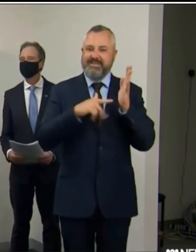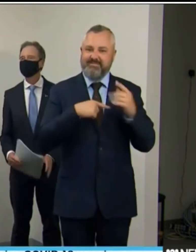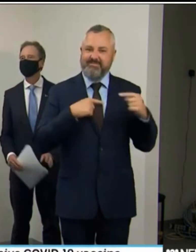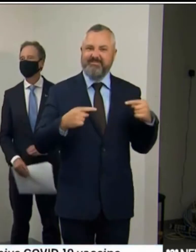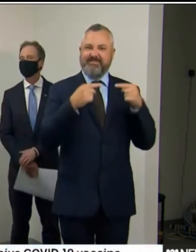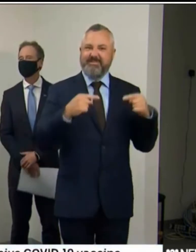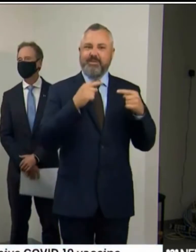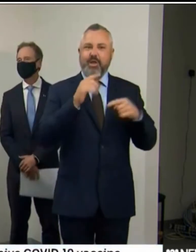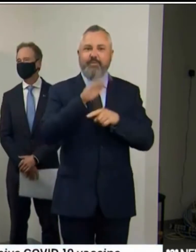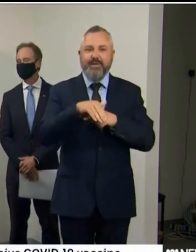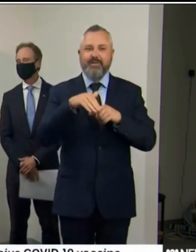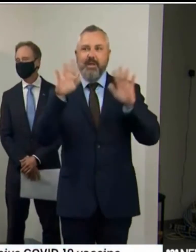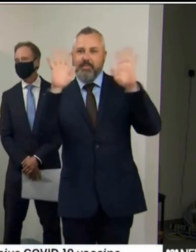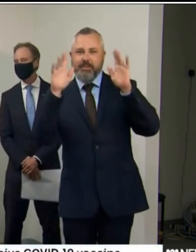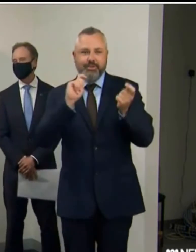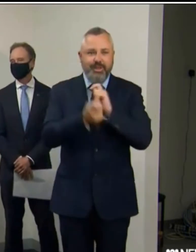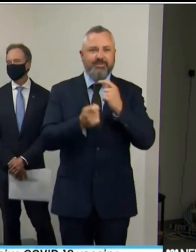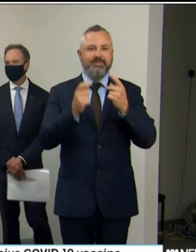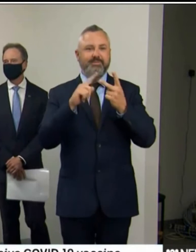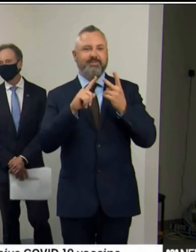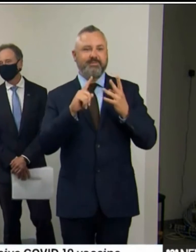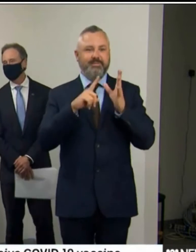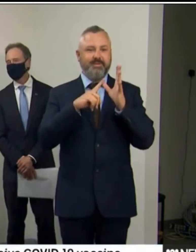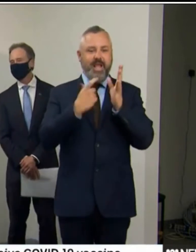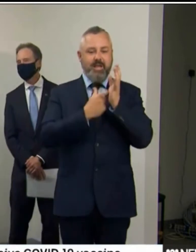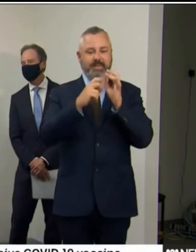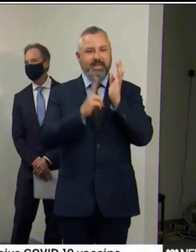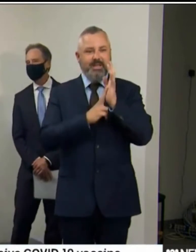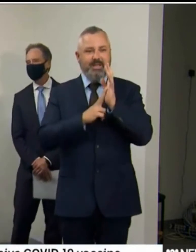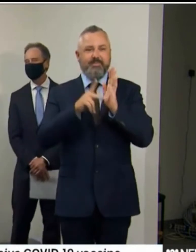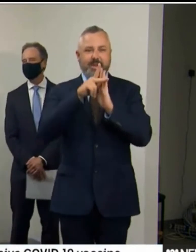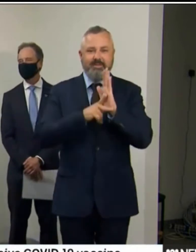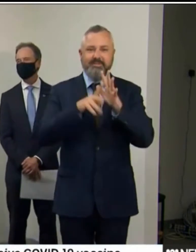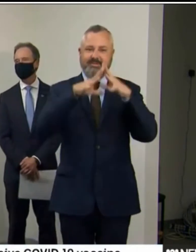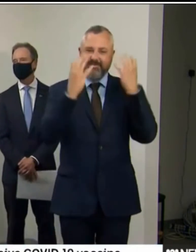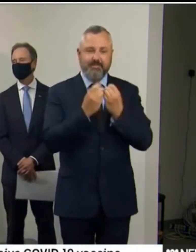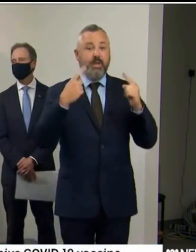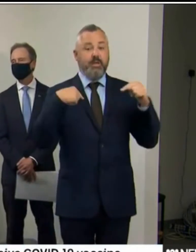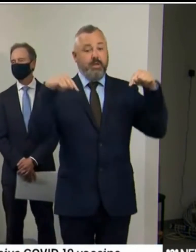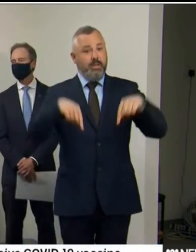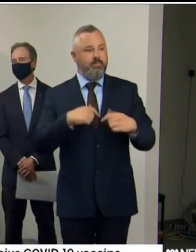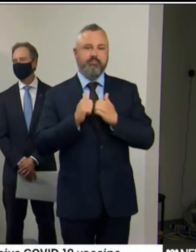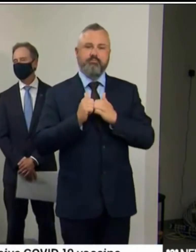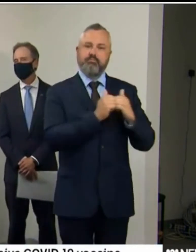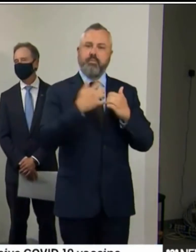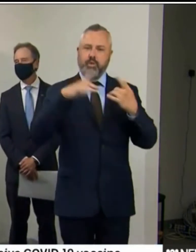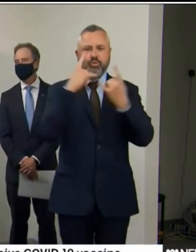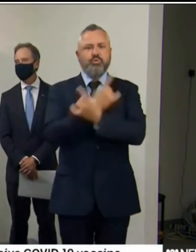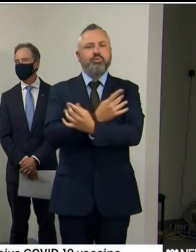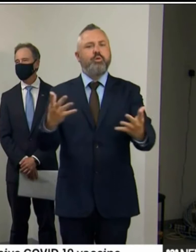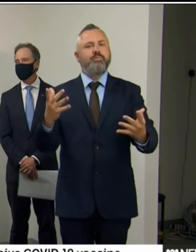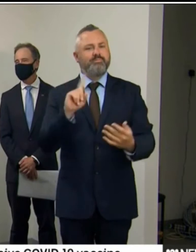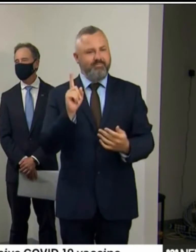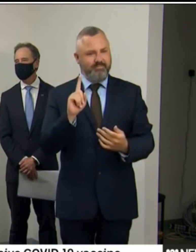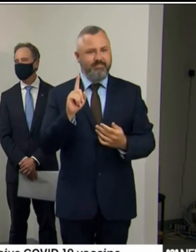and carbon policy and all the rest of it. So me being here today is a visible representation that no matter what